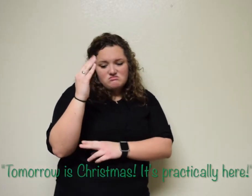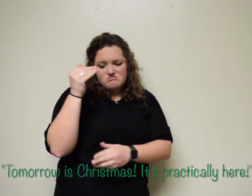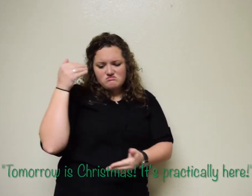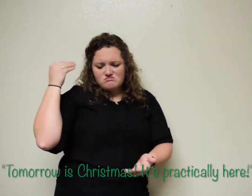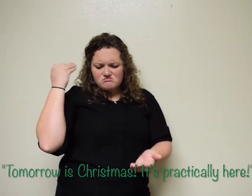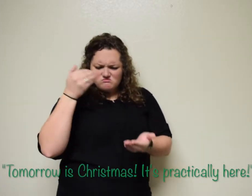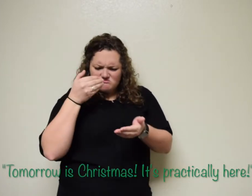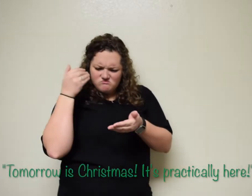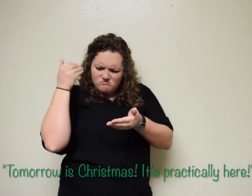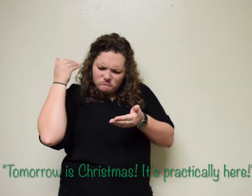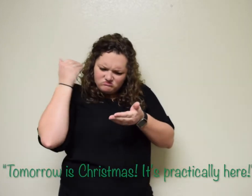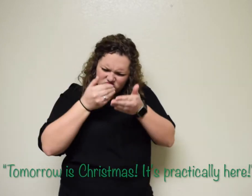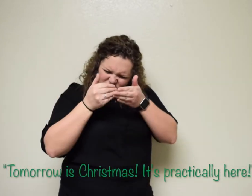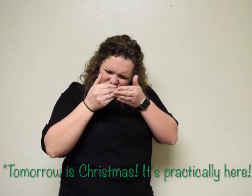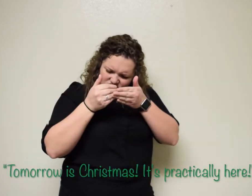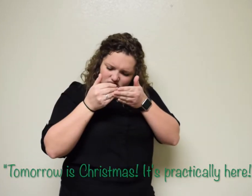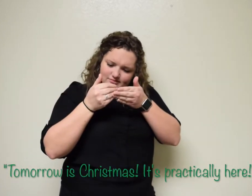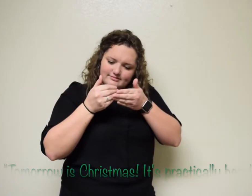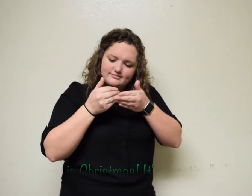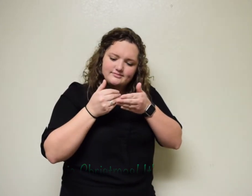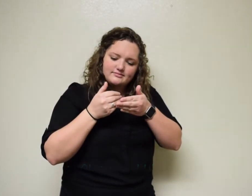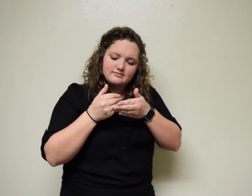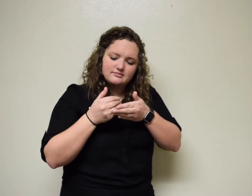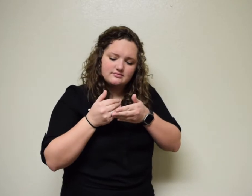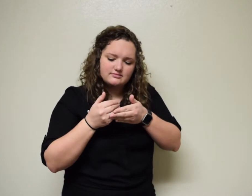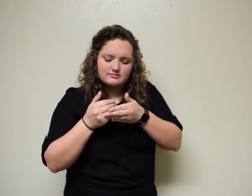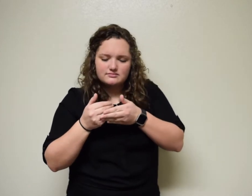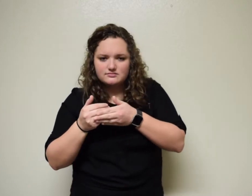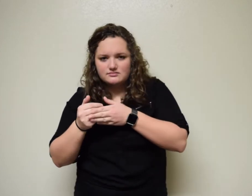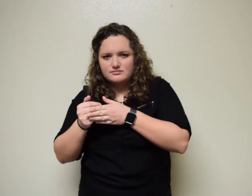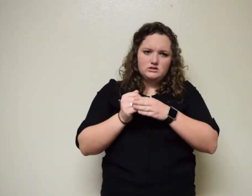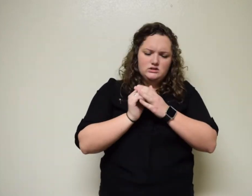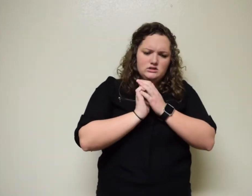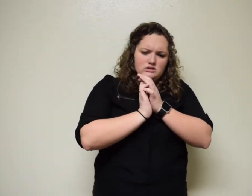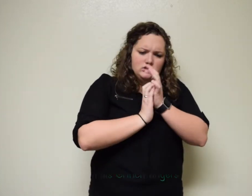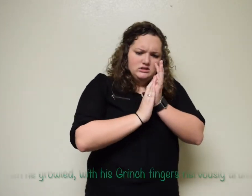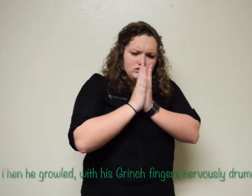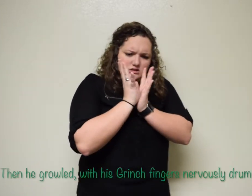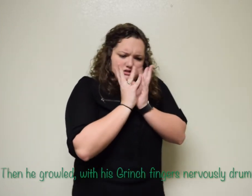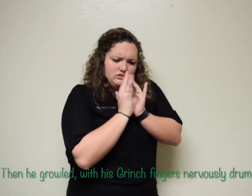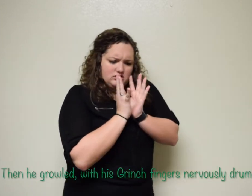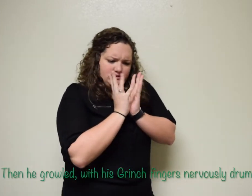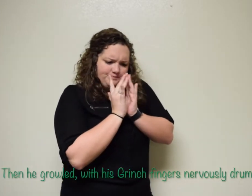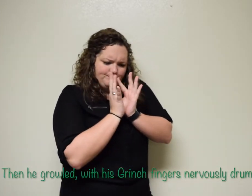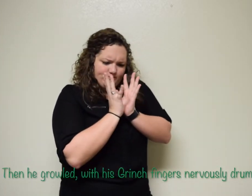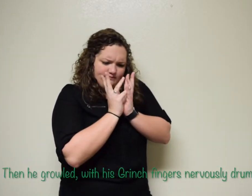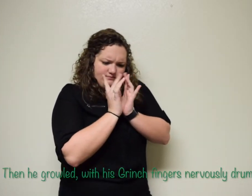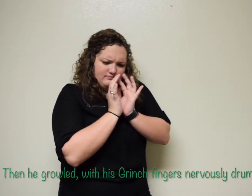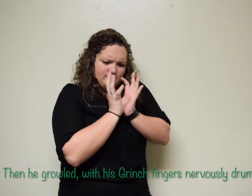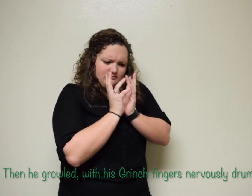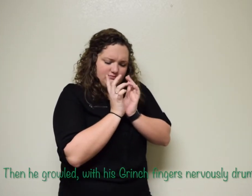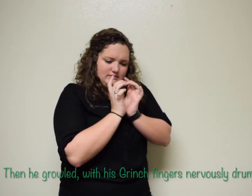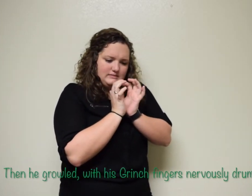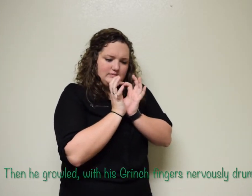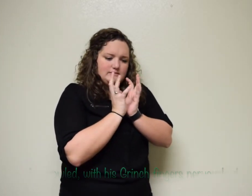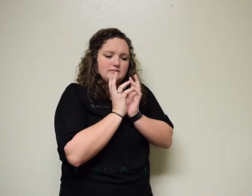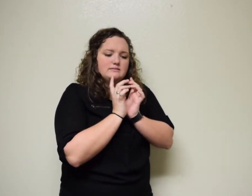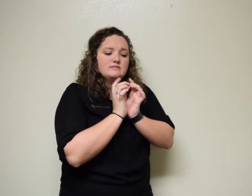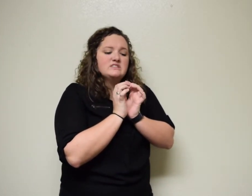It's practically here. But with his Grinch fingers nervously drumming. I